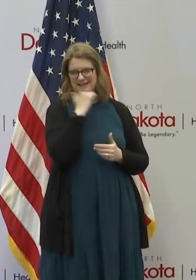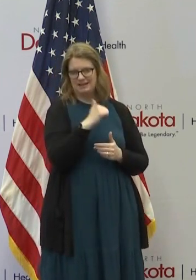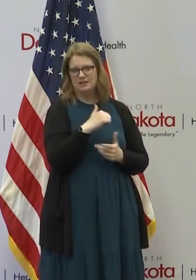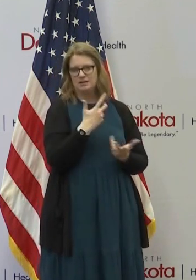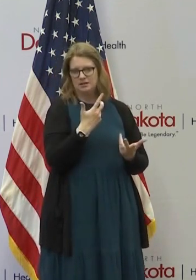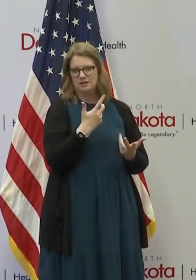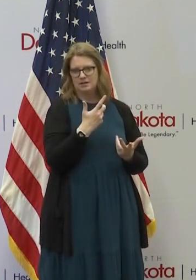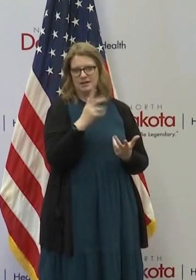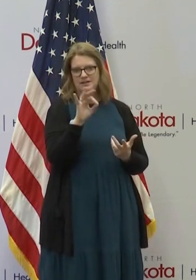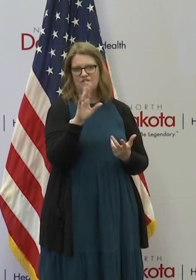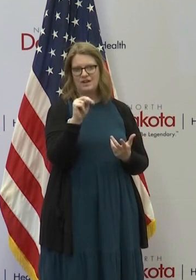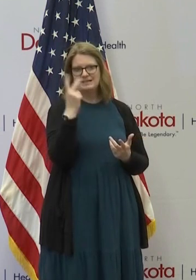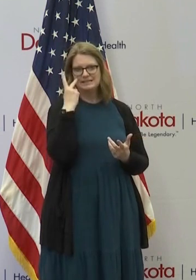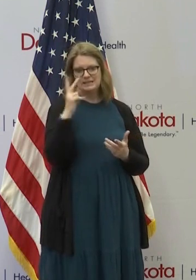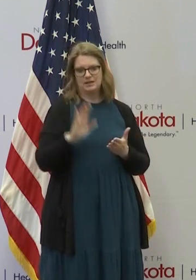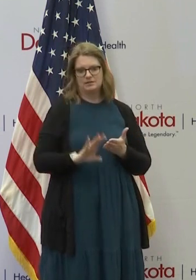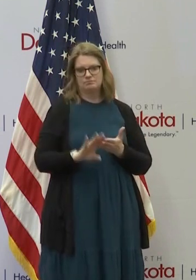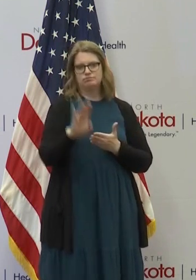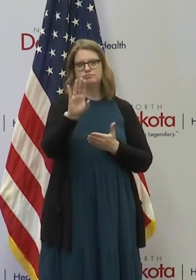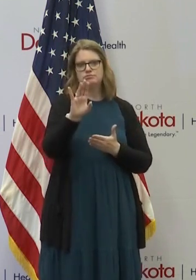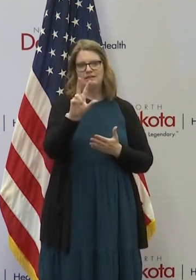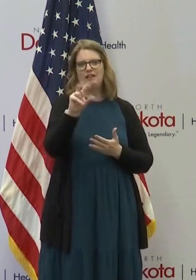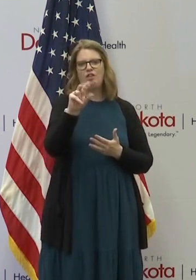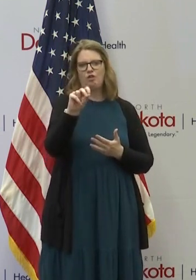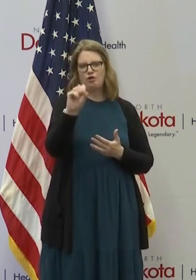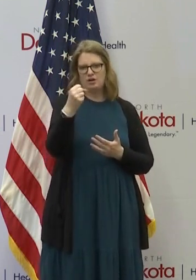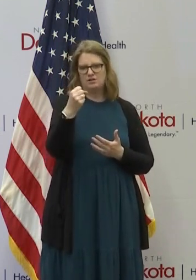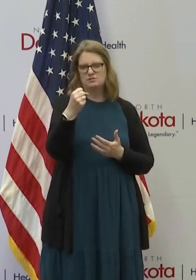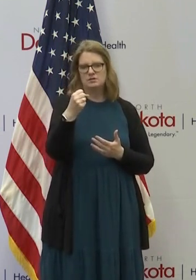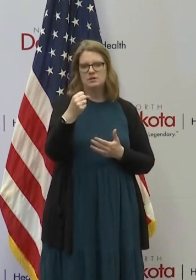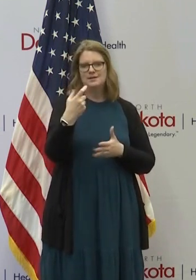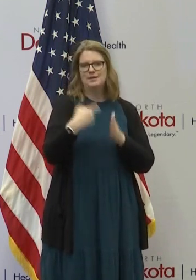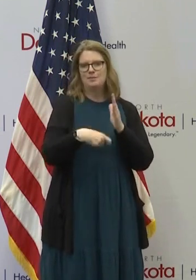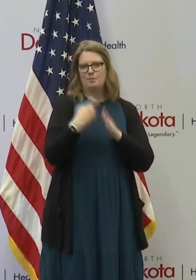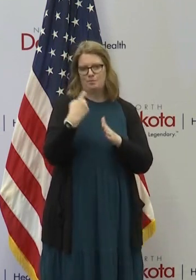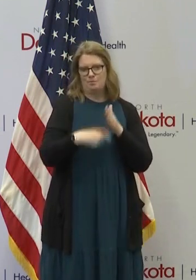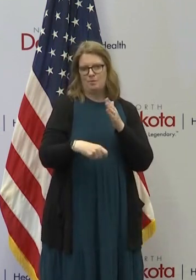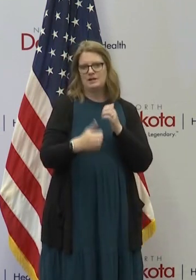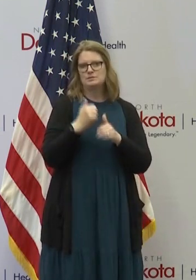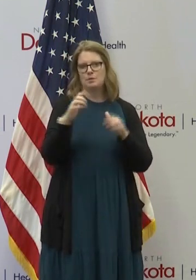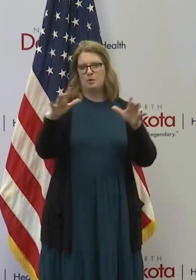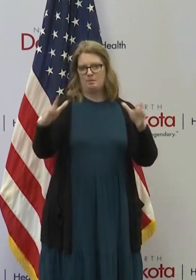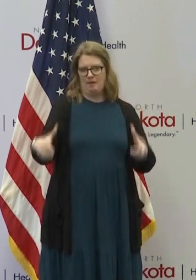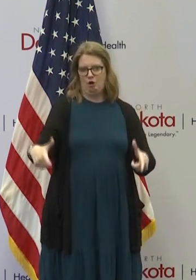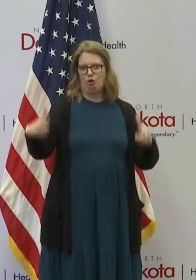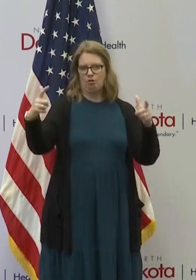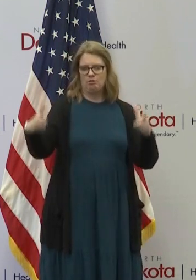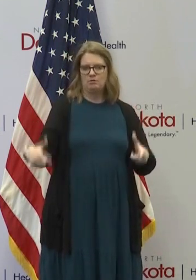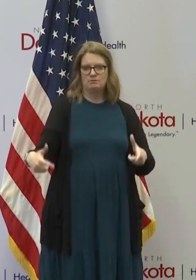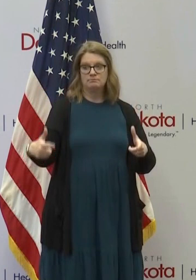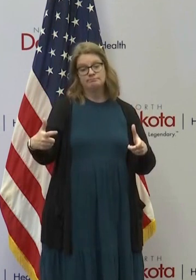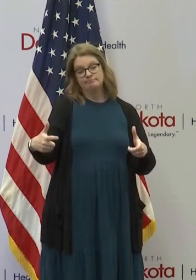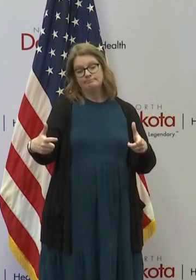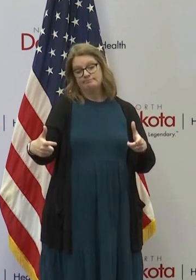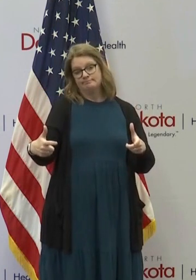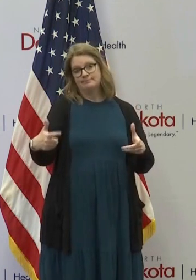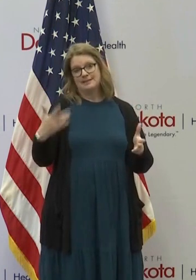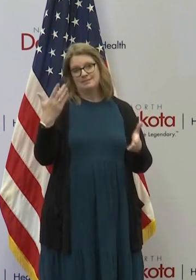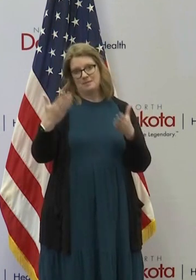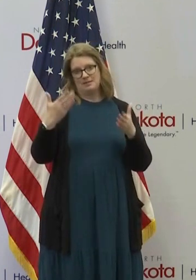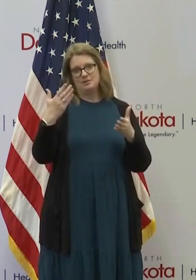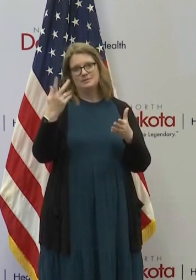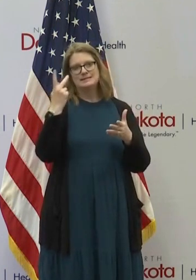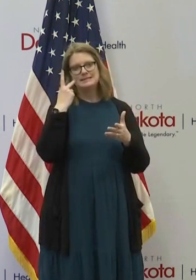and fun to see that back up in the 30s, because that's a number, price per barrel, of oil that maybe we'll see the